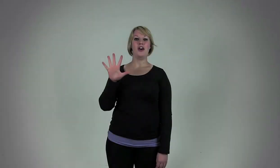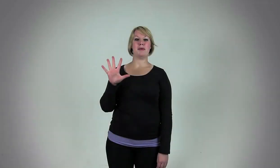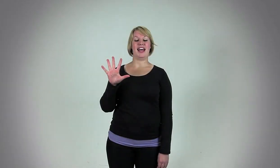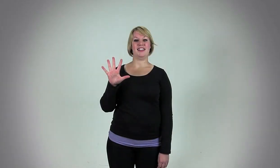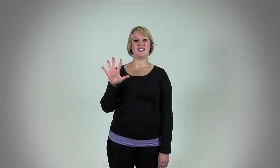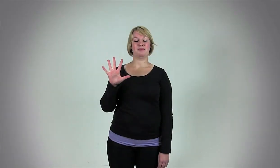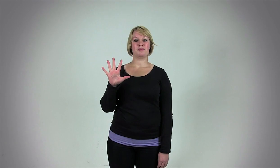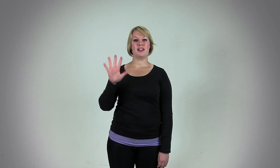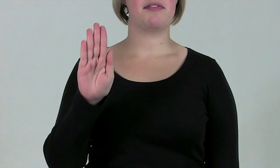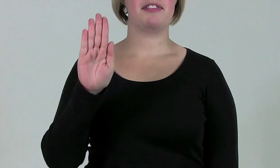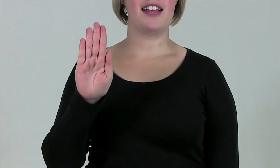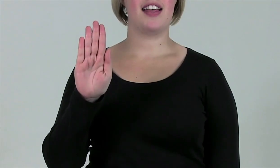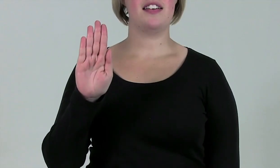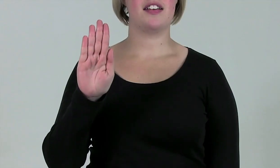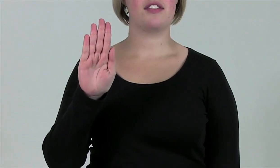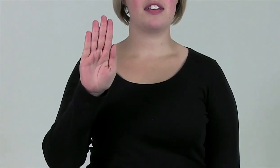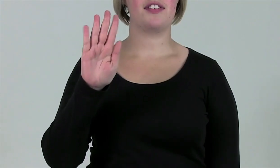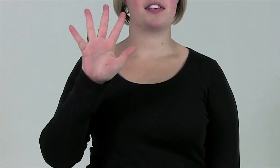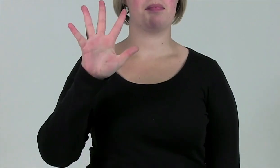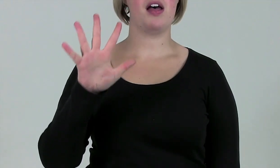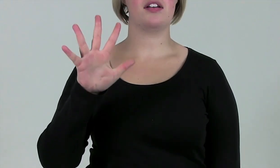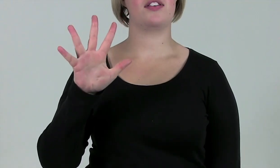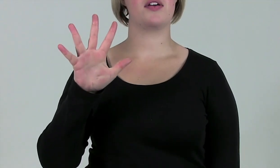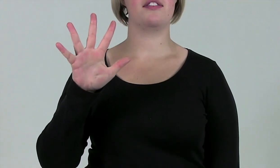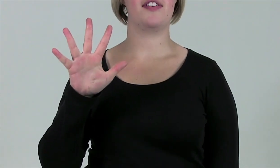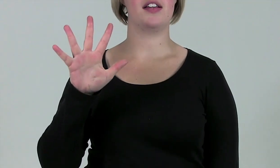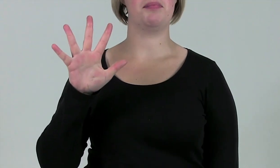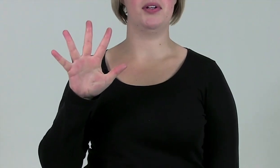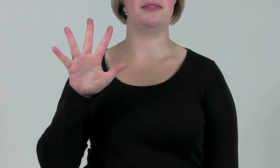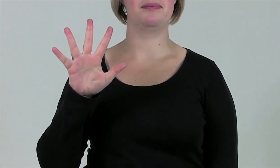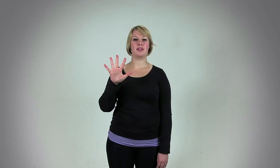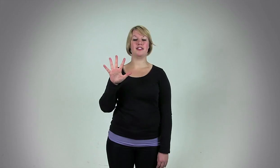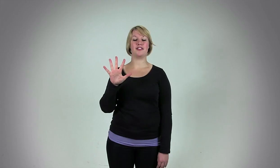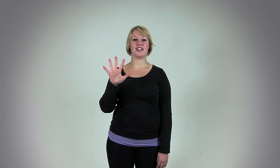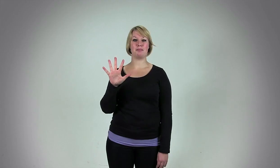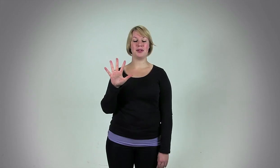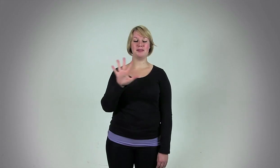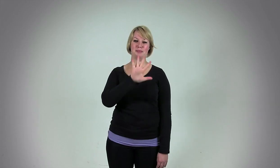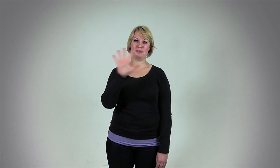Open hand. From a flat hand, stretch fingers apart so you can feel the pull. For example,